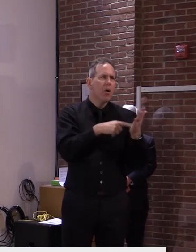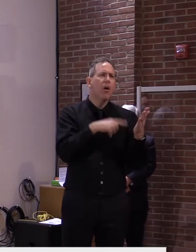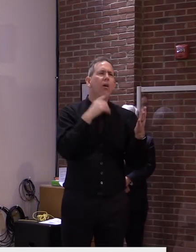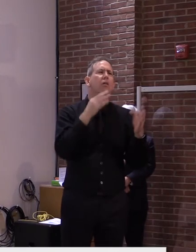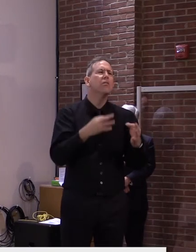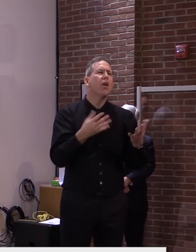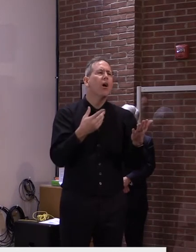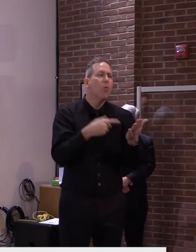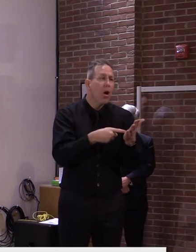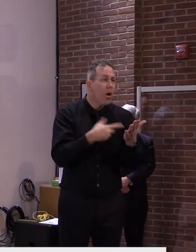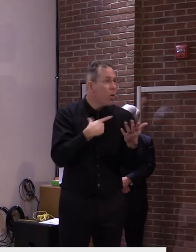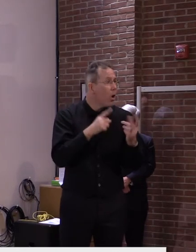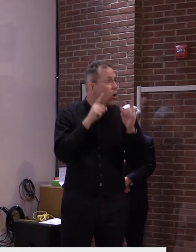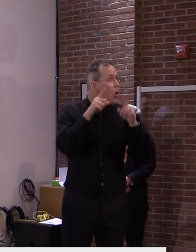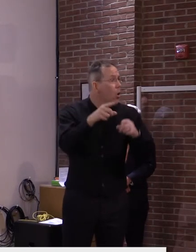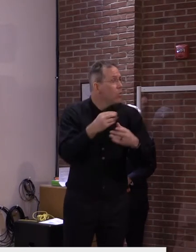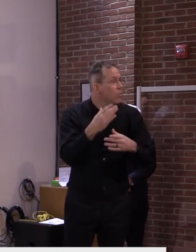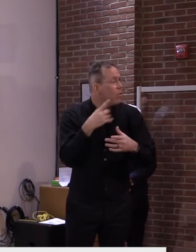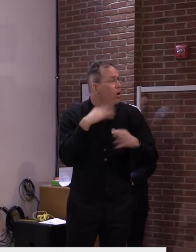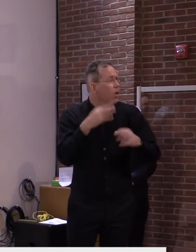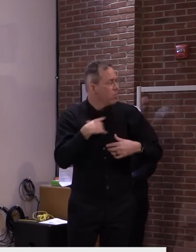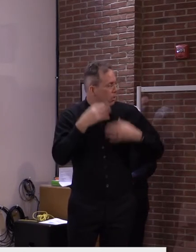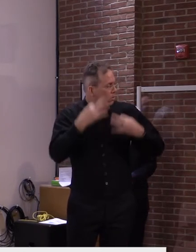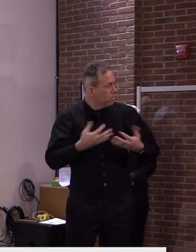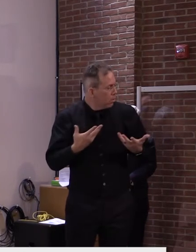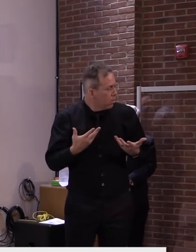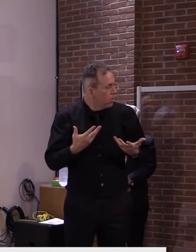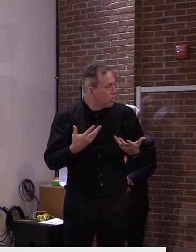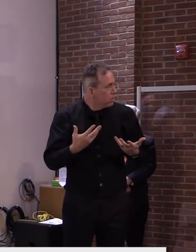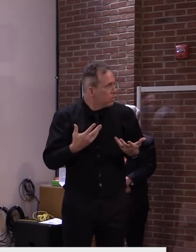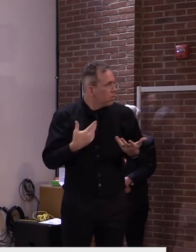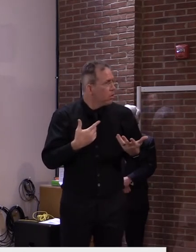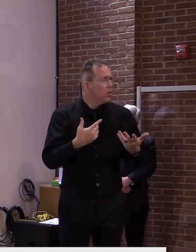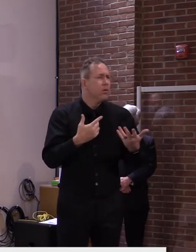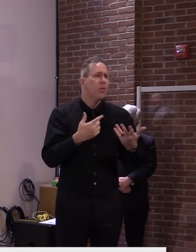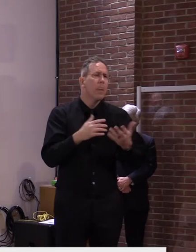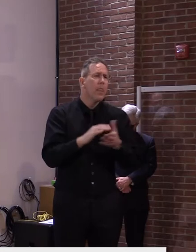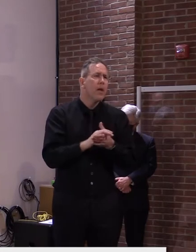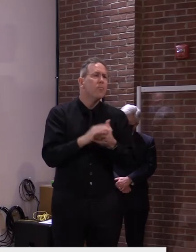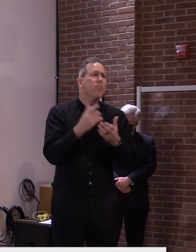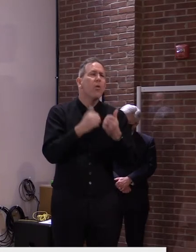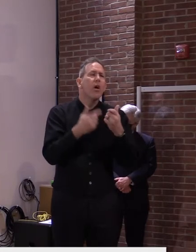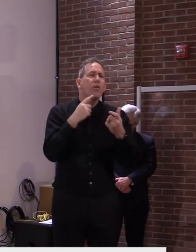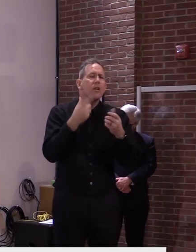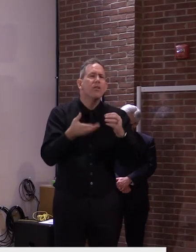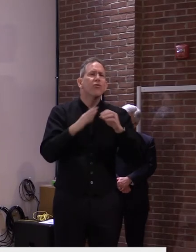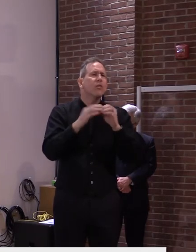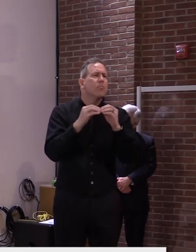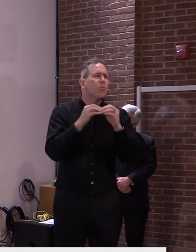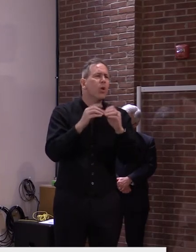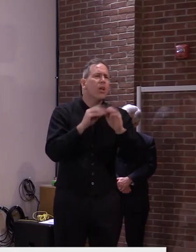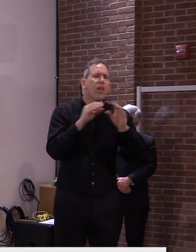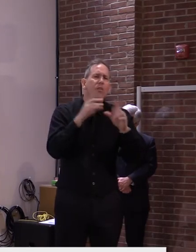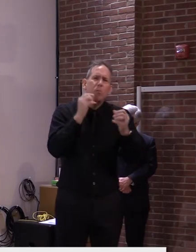site nearby instead of their shots. Is there any way to increase the transparency here? Dr.